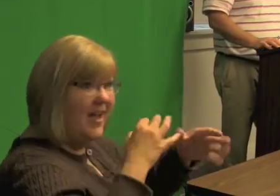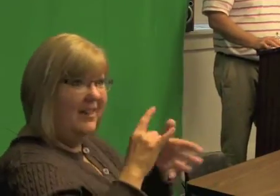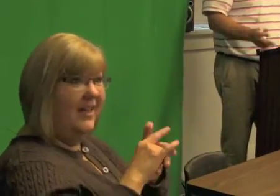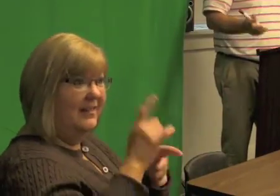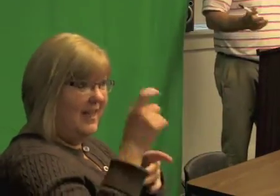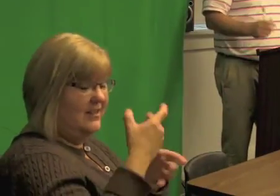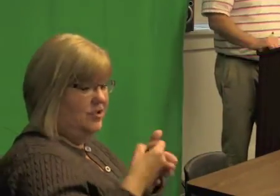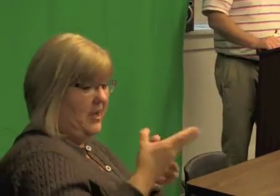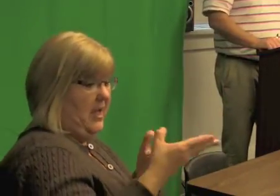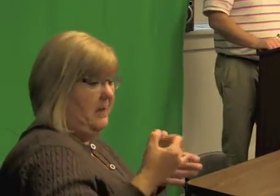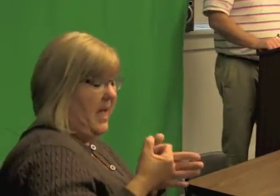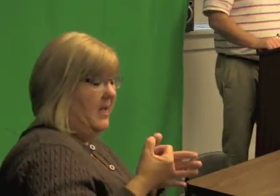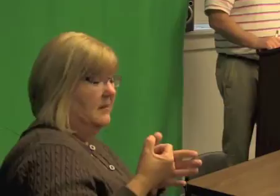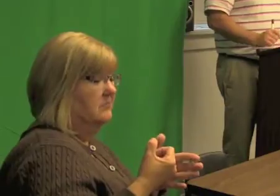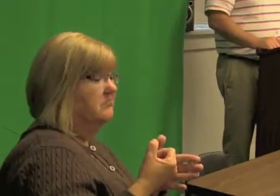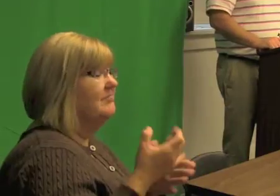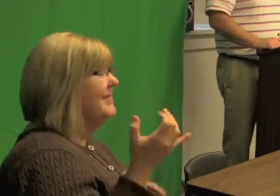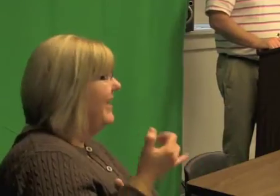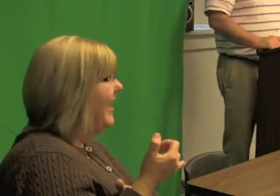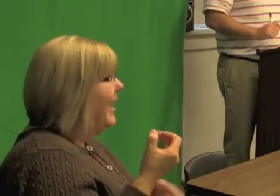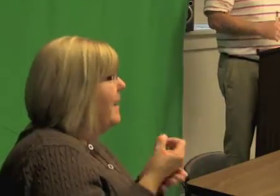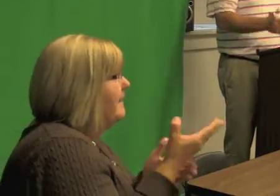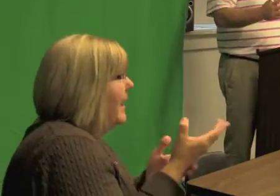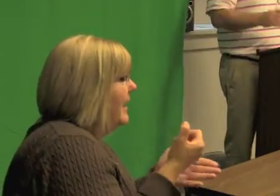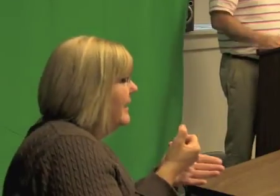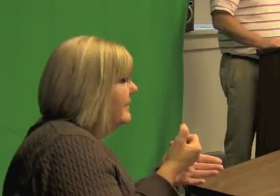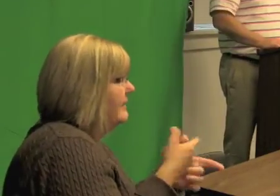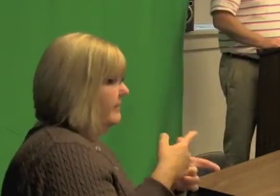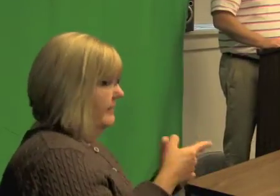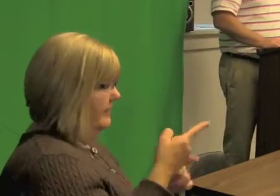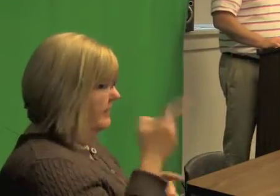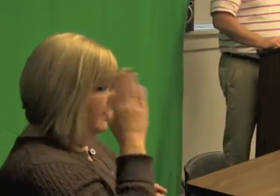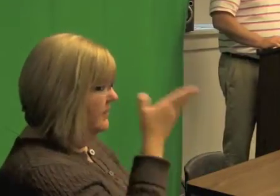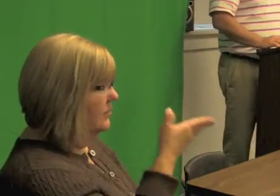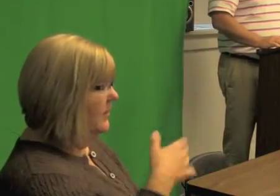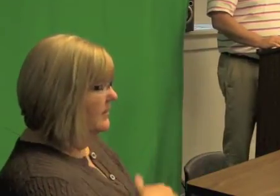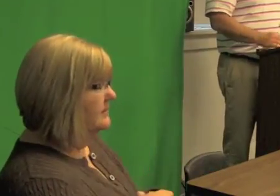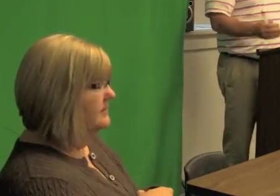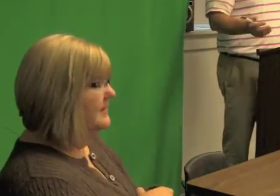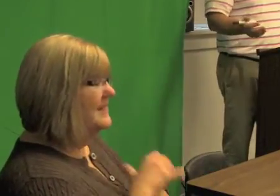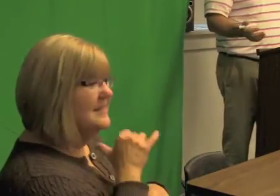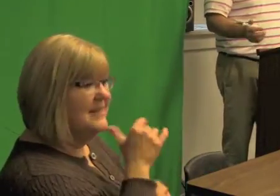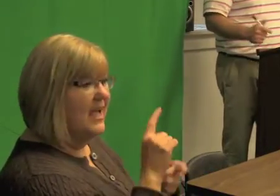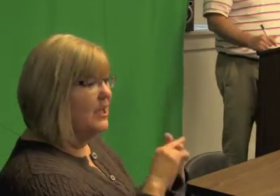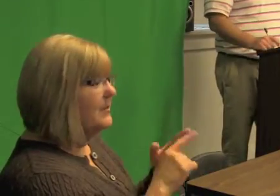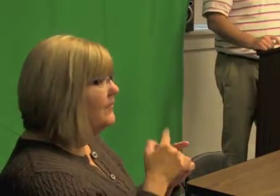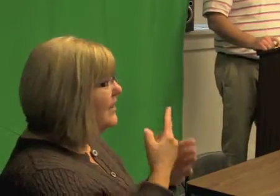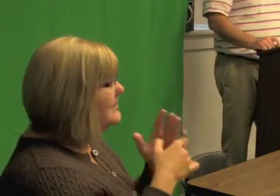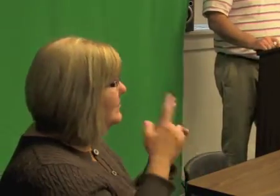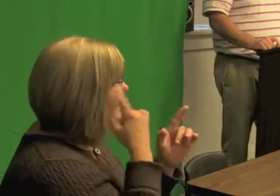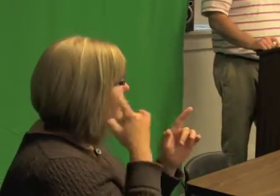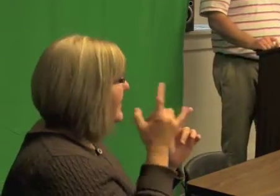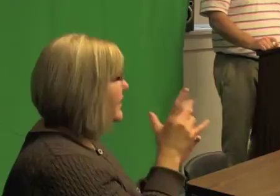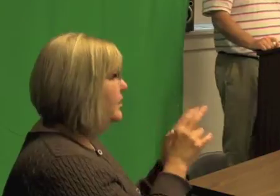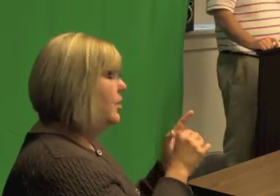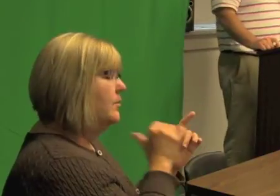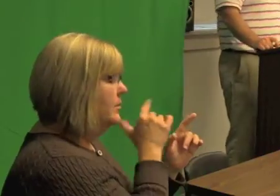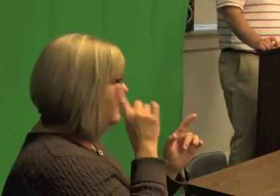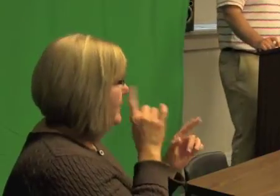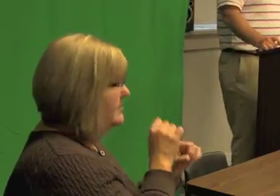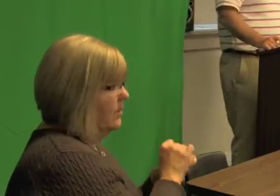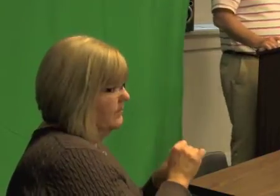Should I buy it? Yeah, buy it. And you're gonna buy it. It's not gonna be, friends, what do you think? Yeah, buy it. Nope, don't think